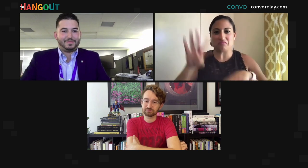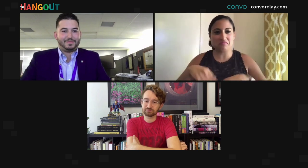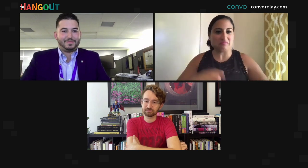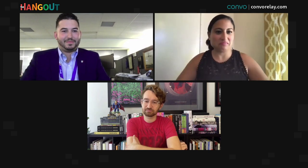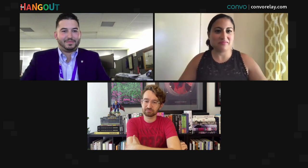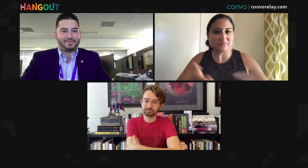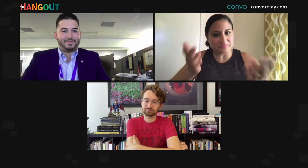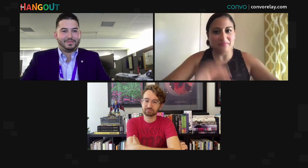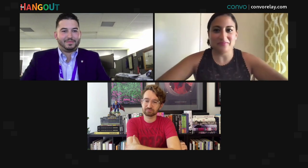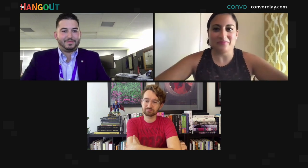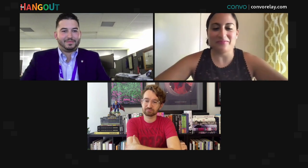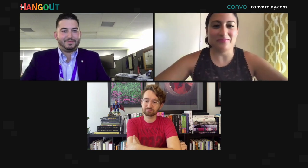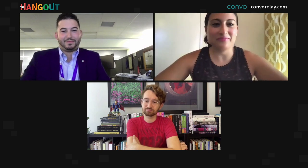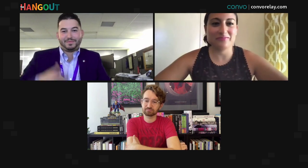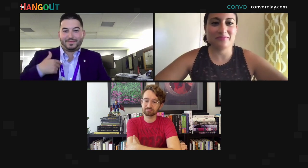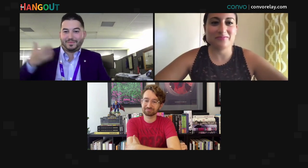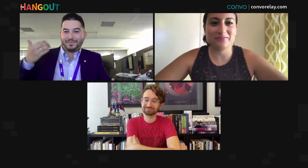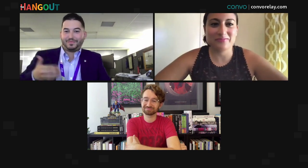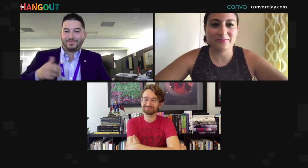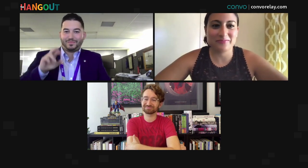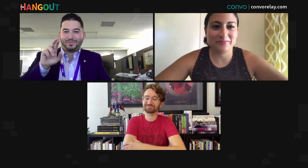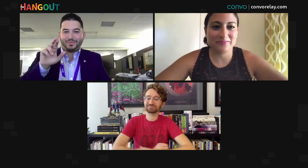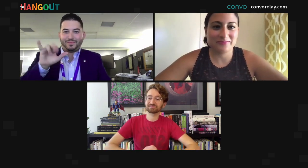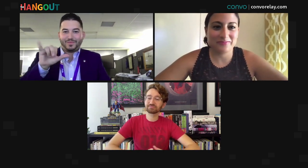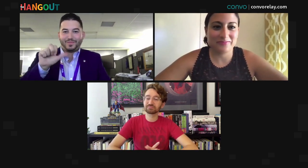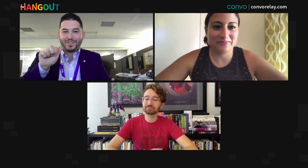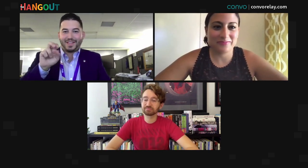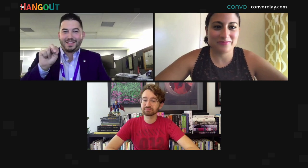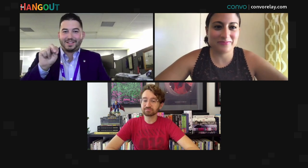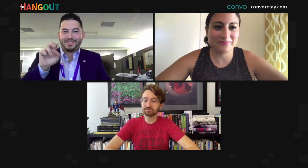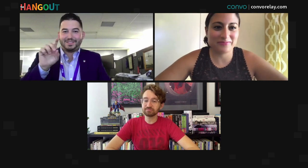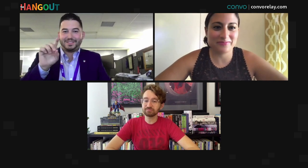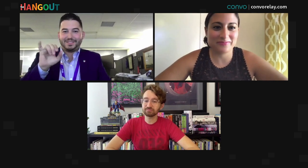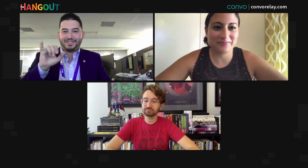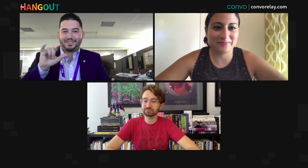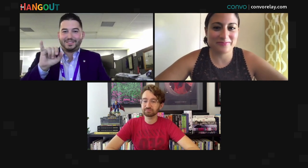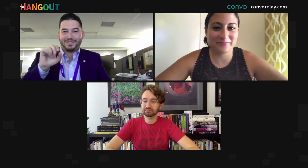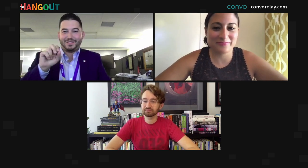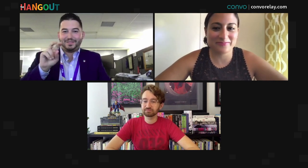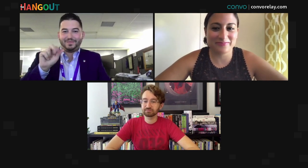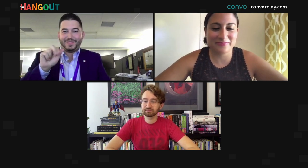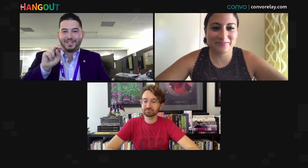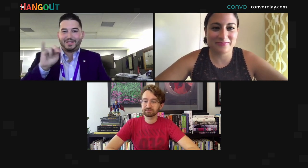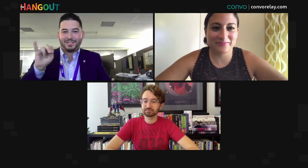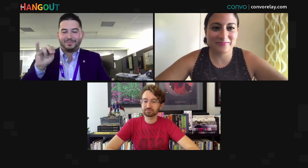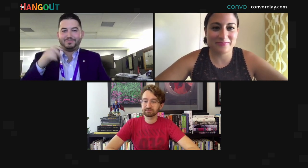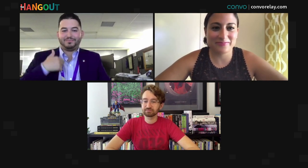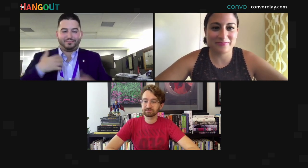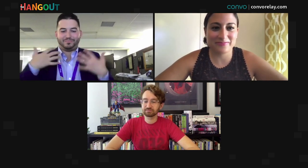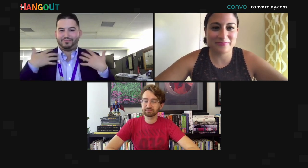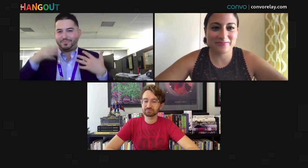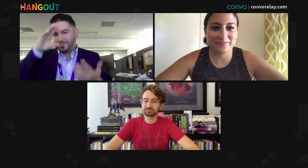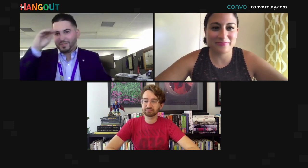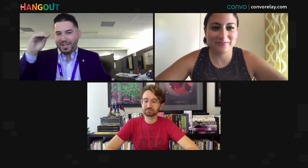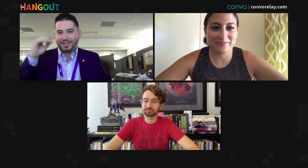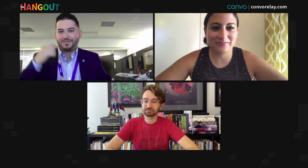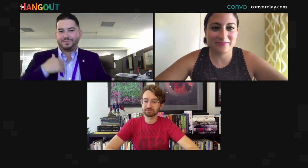my left-hand side that is yellow with a white design. Hi, I'm Ryan Di